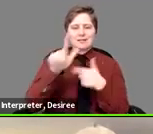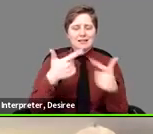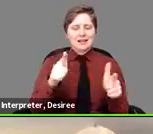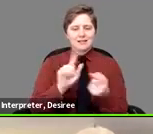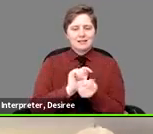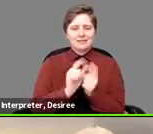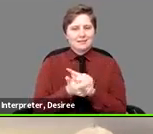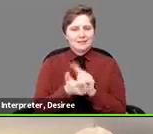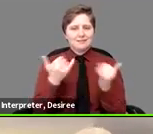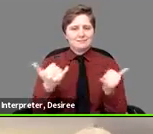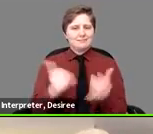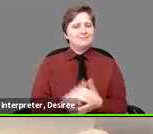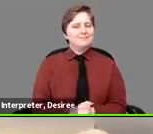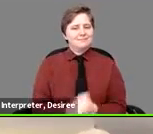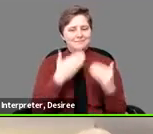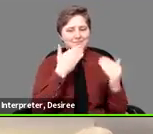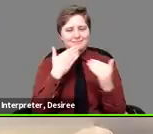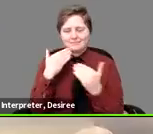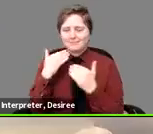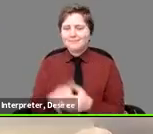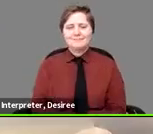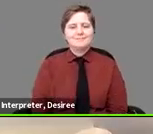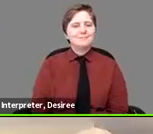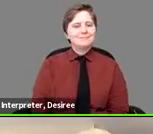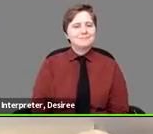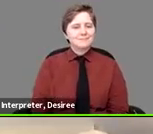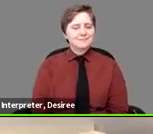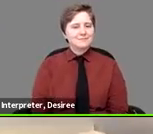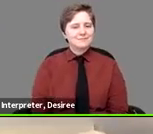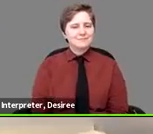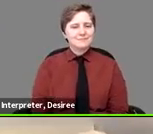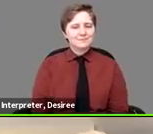Sign Language translation today. Thanks, everybody. Thanks, Chris. See you guys.